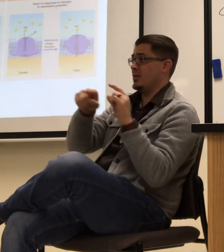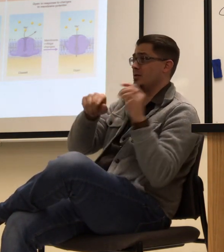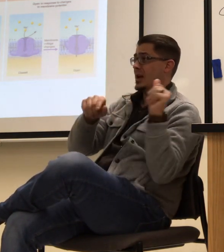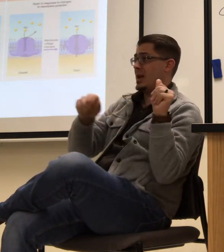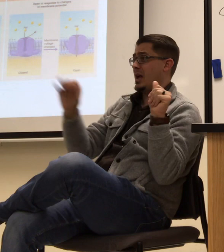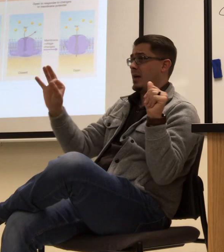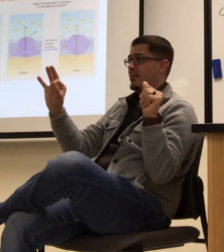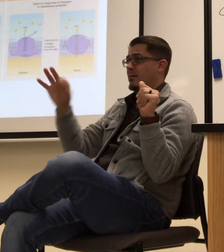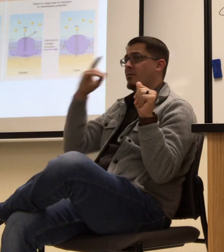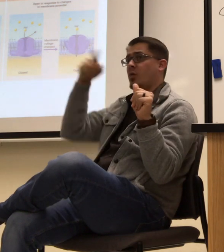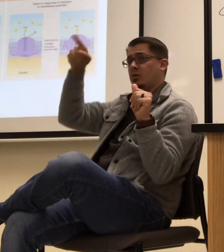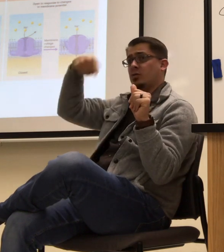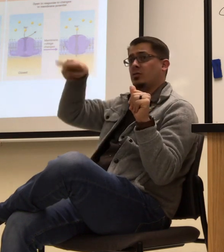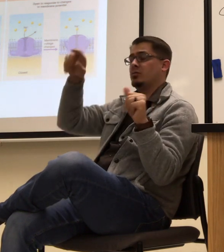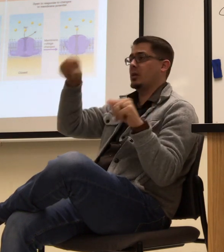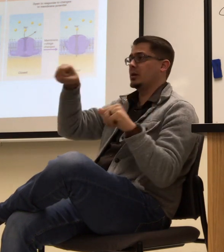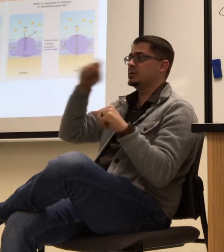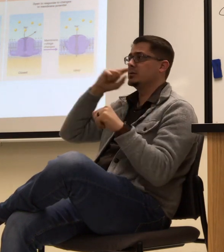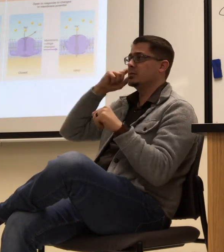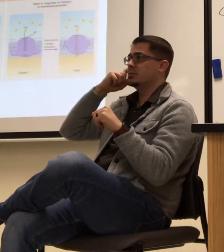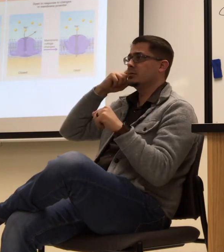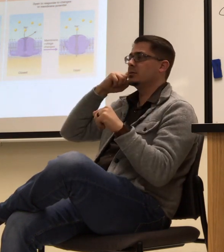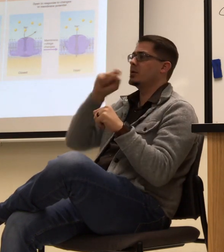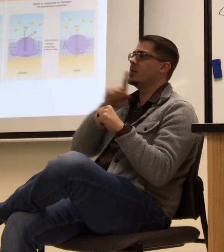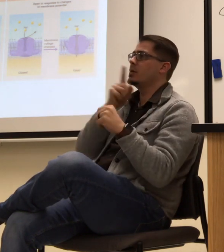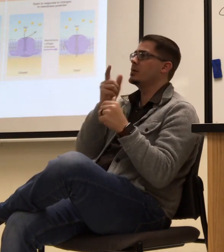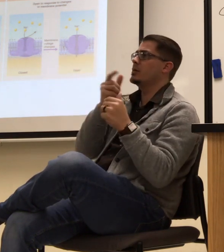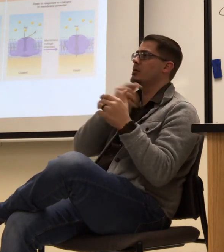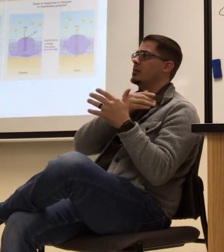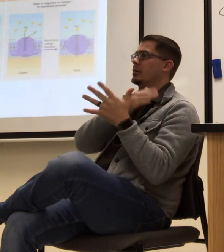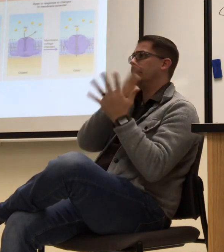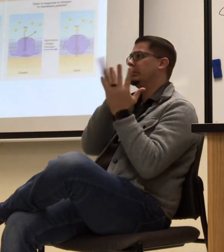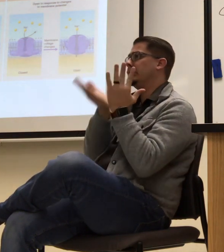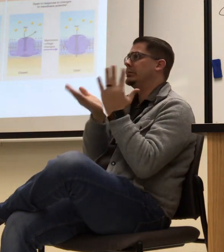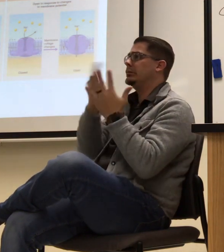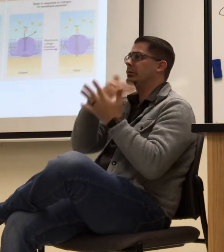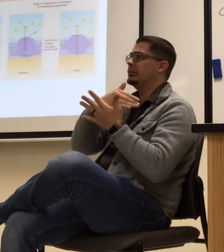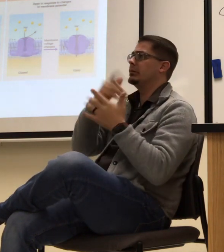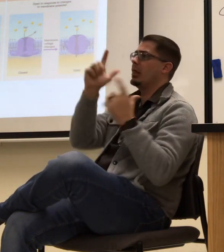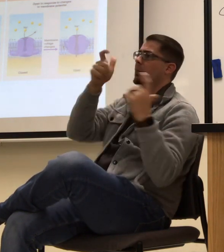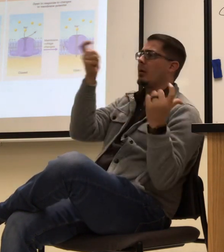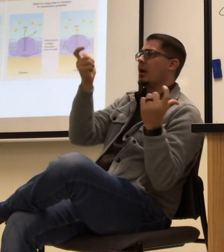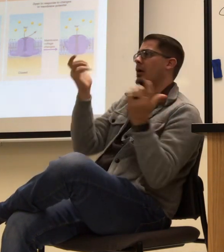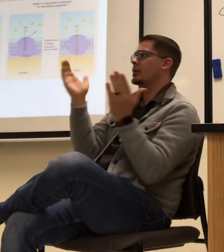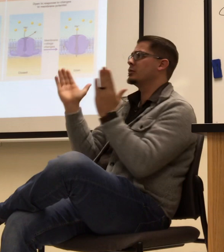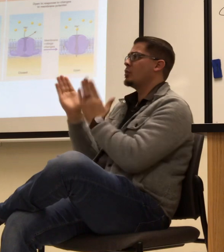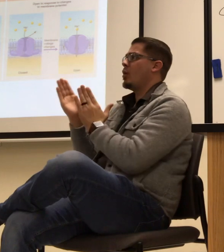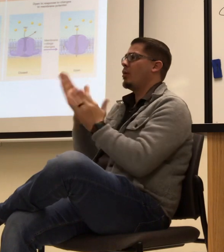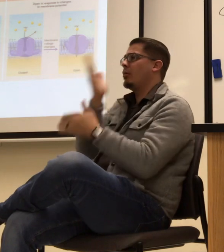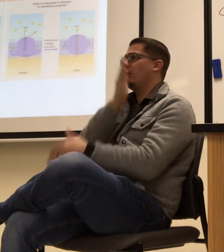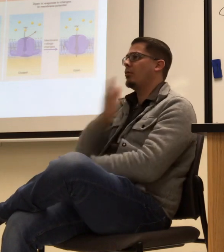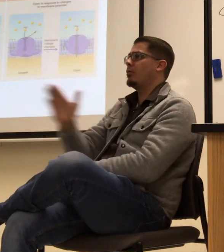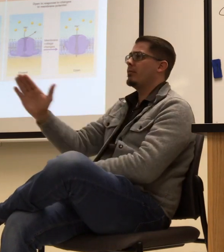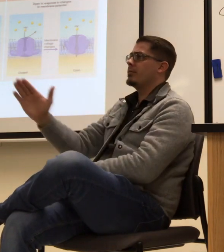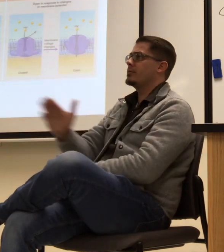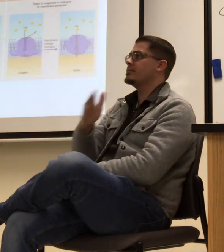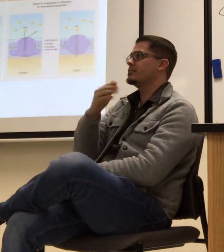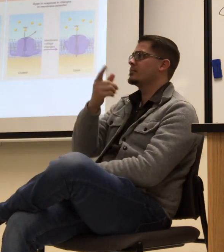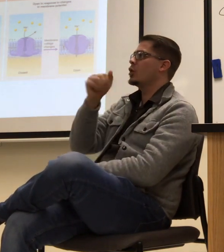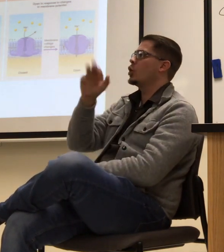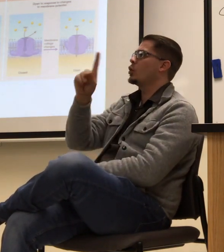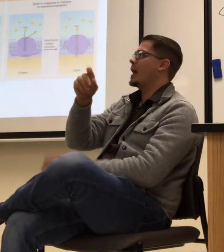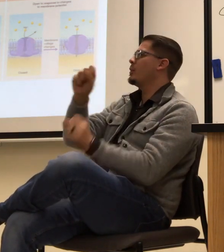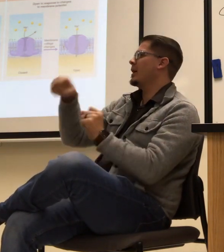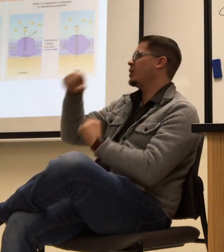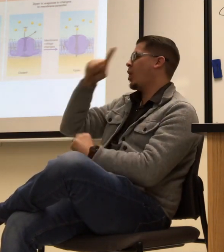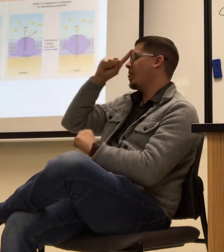F? To you, yeah. There's a gradation. That's all it means. Big or small in this case. So for the graded potentials, think